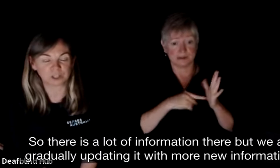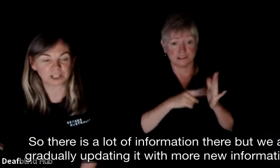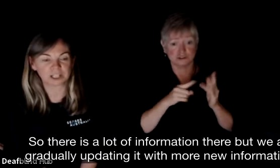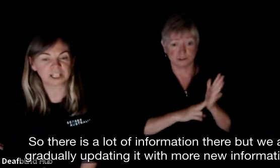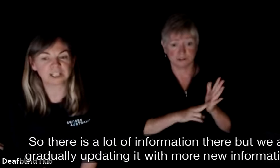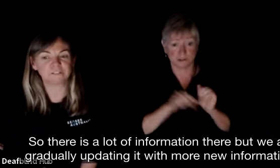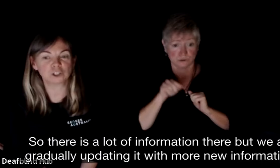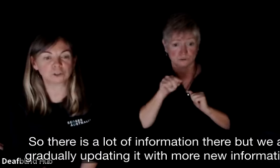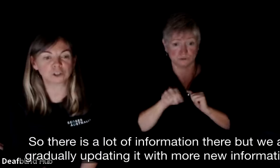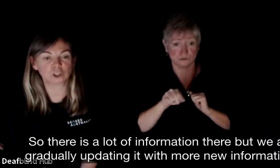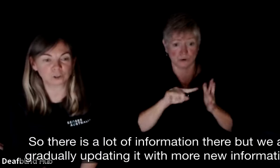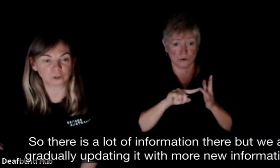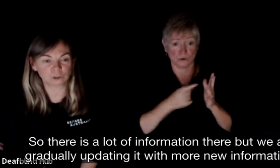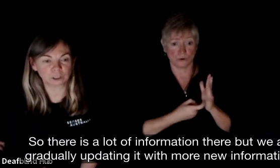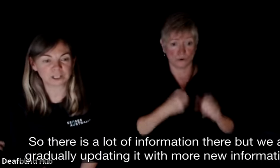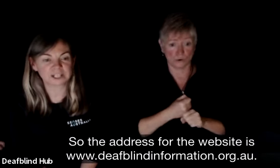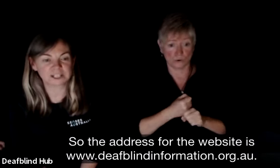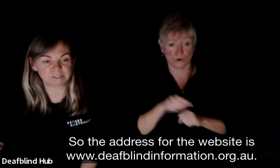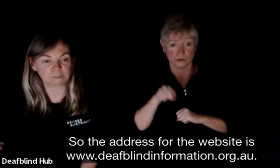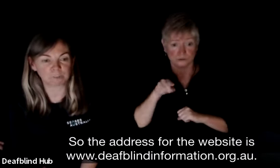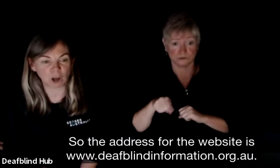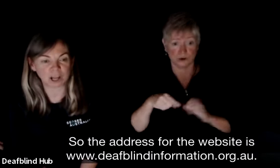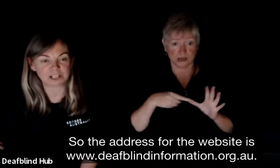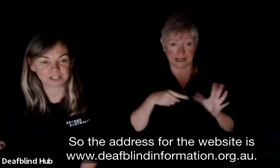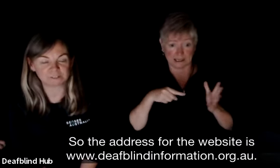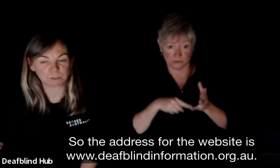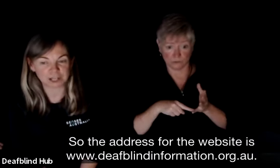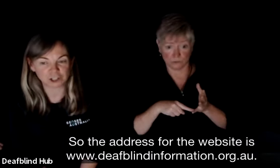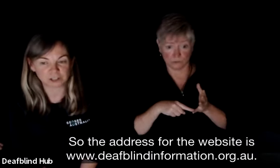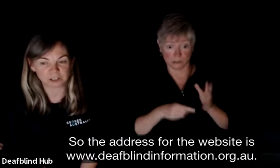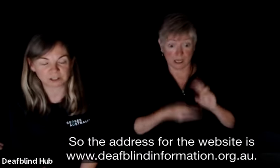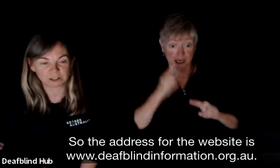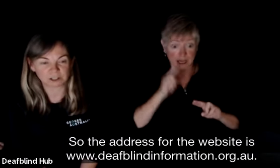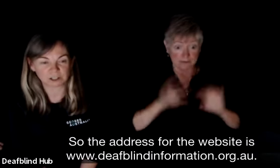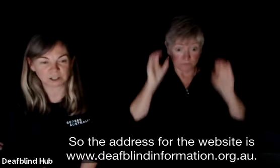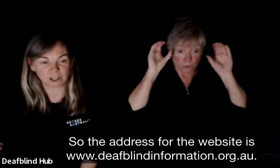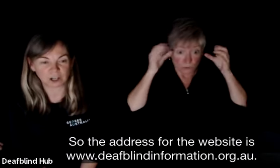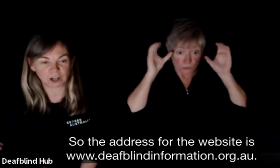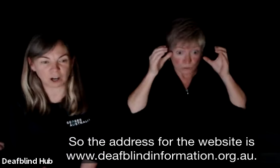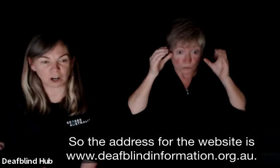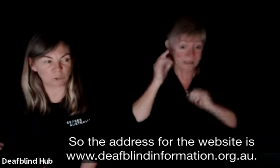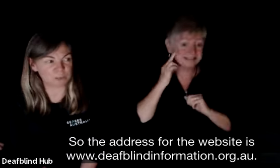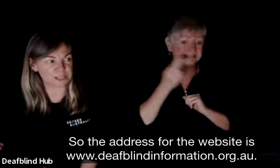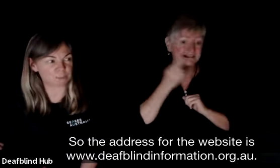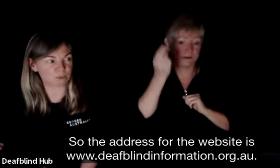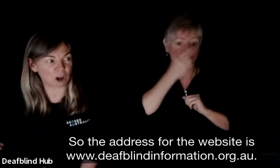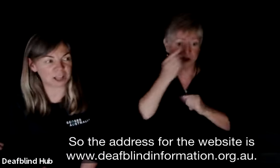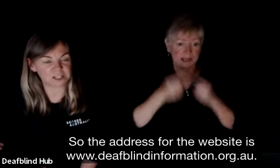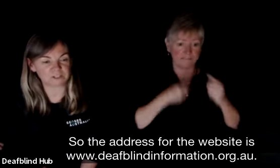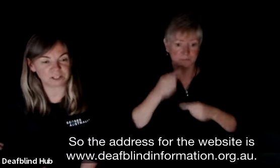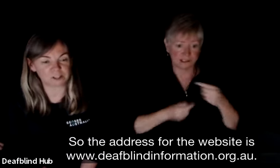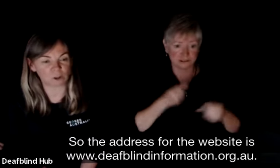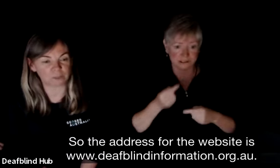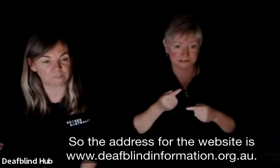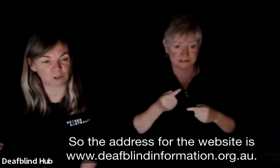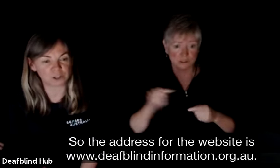www.deafblindinformation.org.au. If you Google deafblind information, I will be surprised